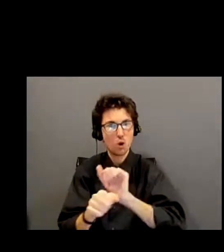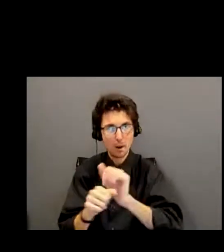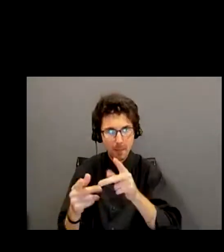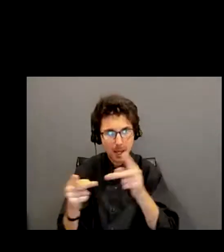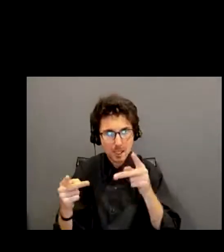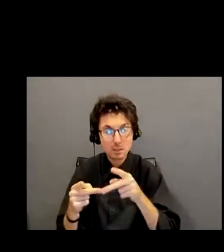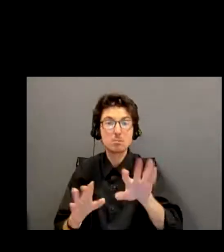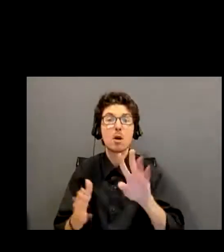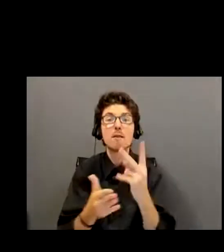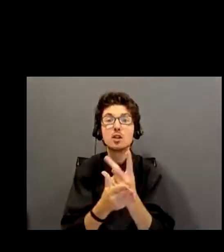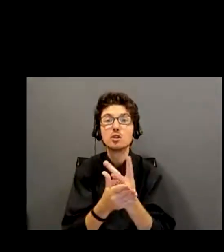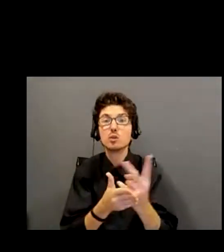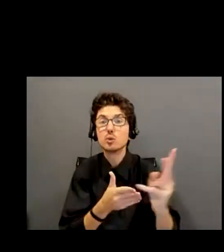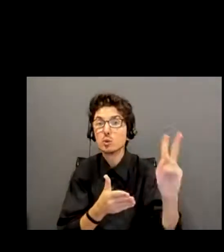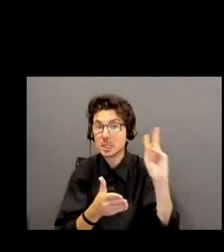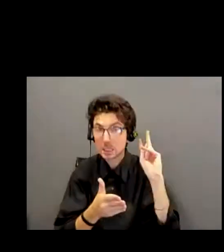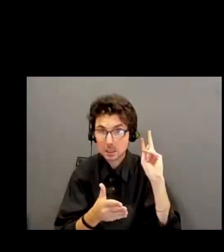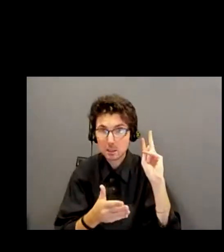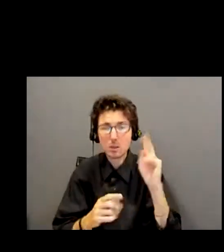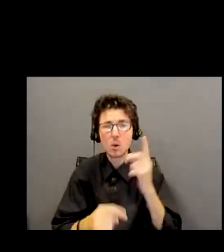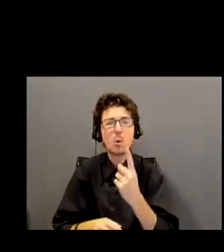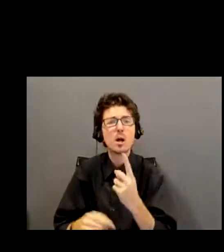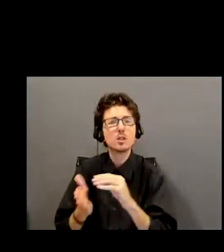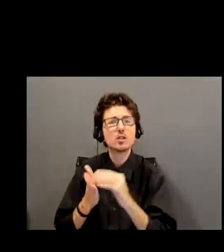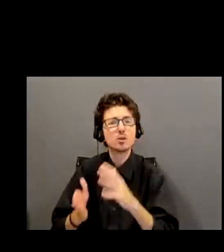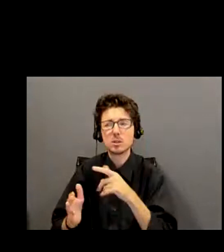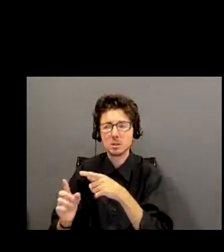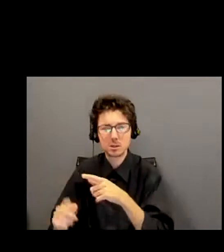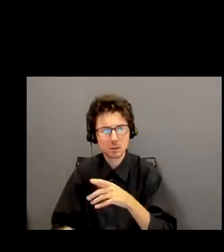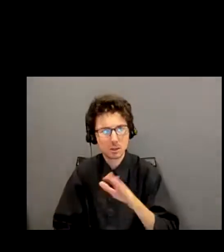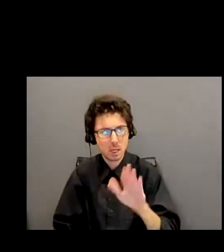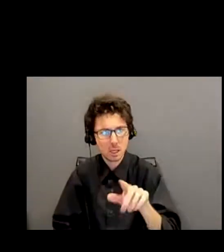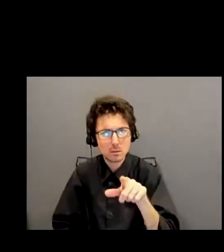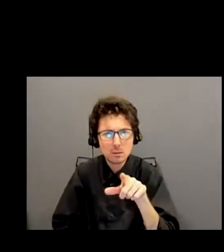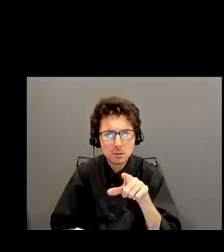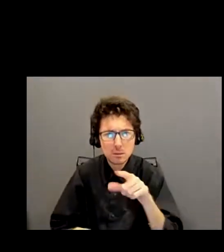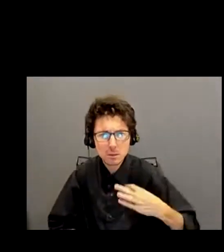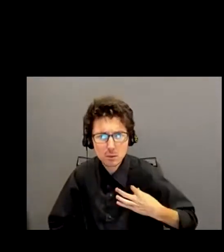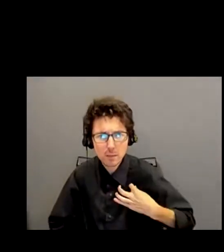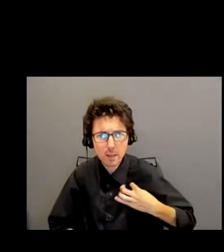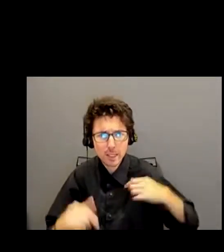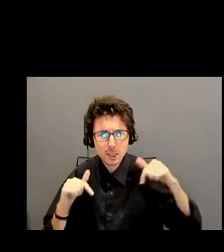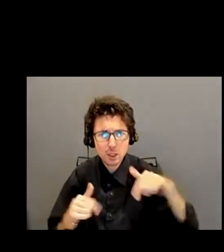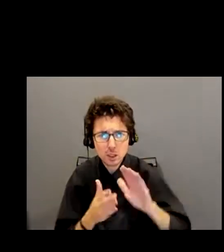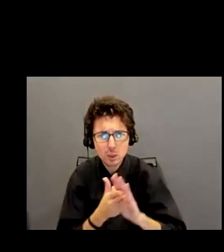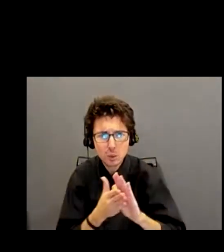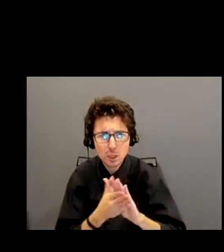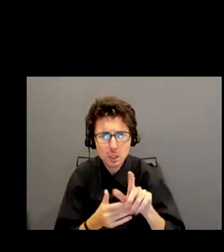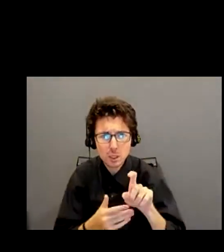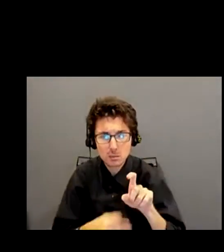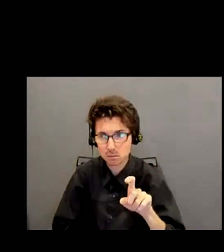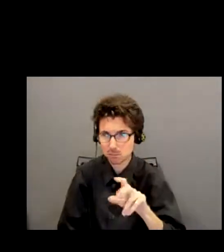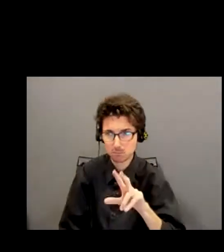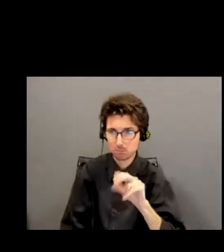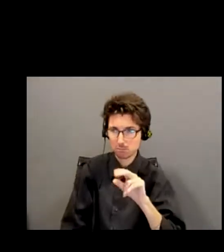I was asked by one of my students, "Do you volunteer at our school?" So I told him, "No, I get paid